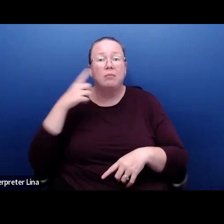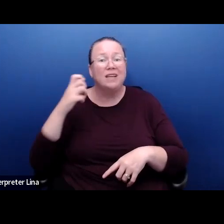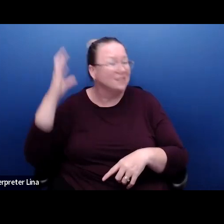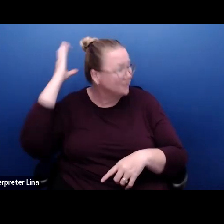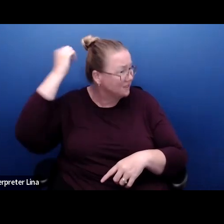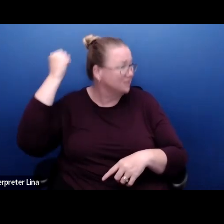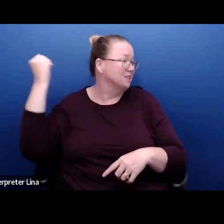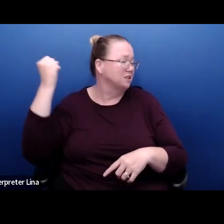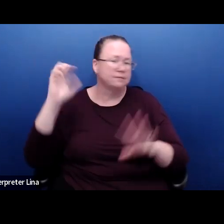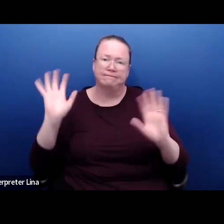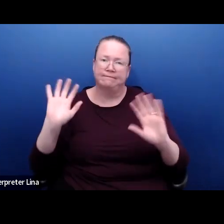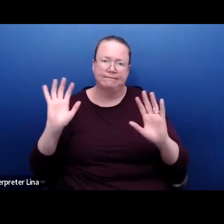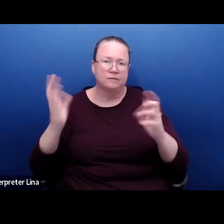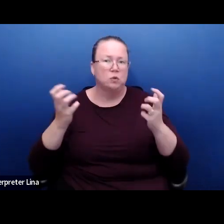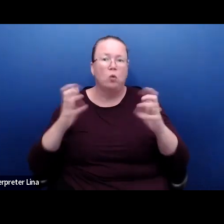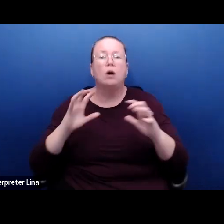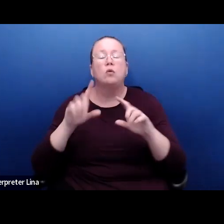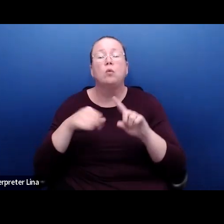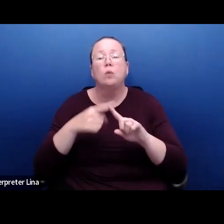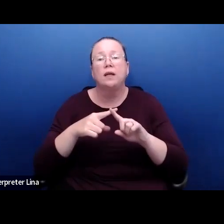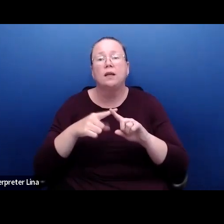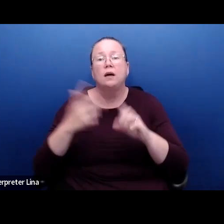grabbed when a